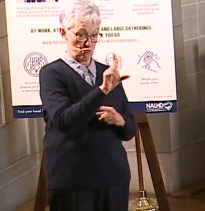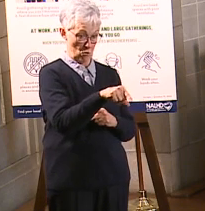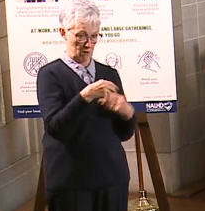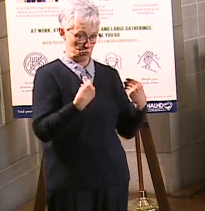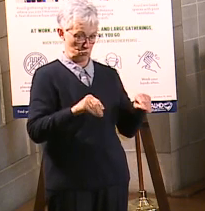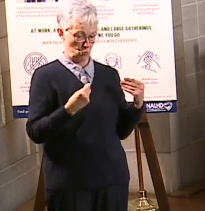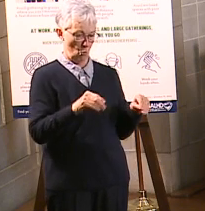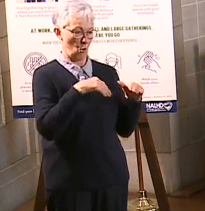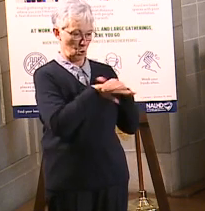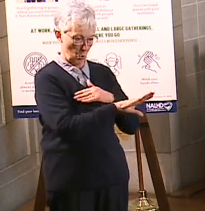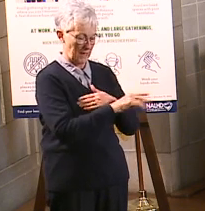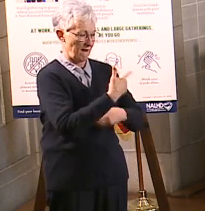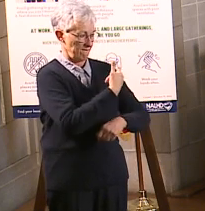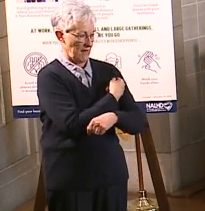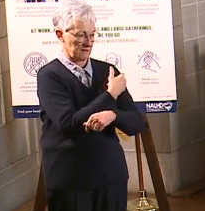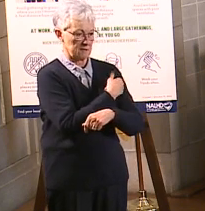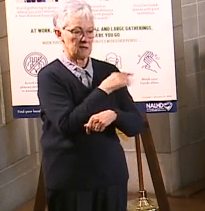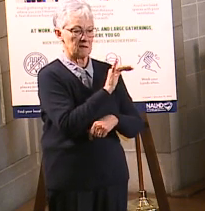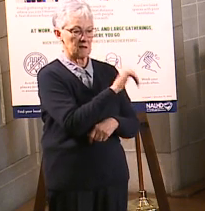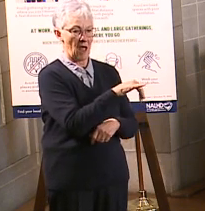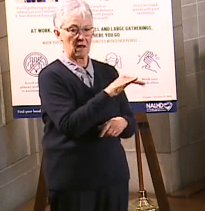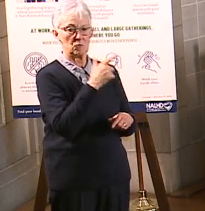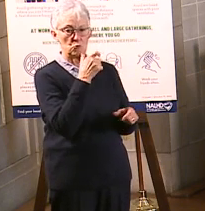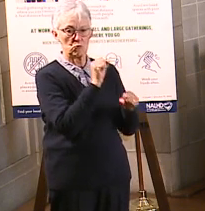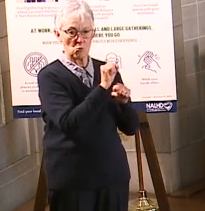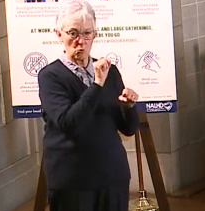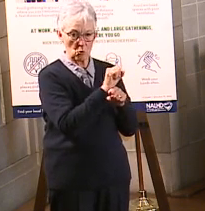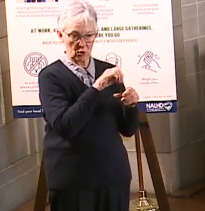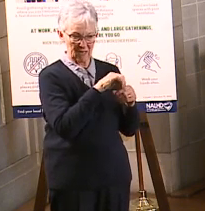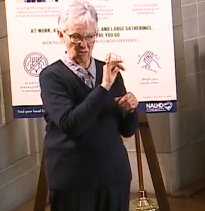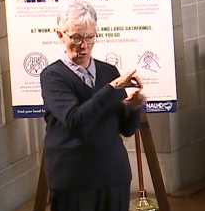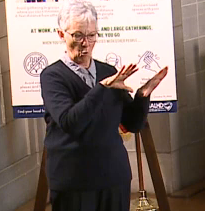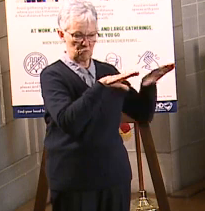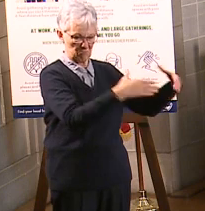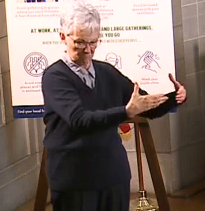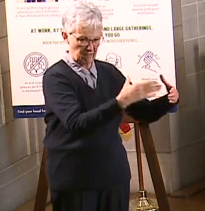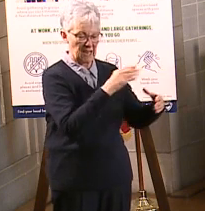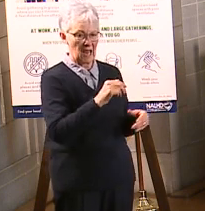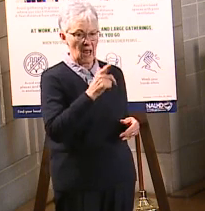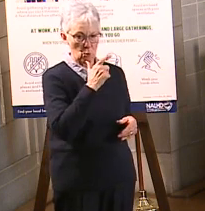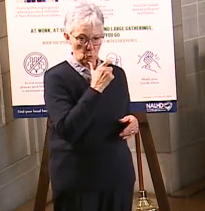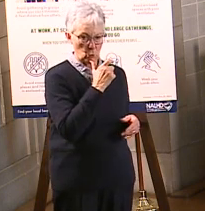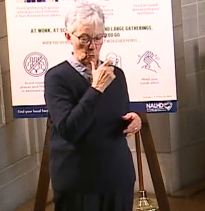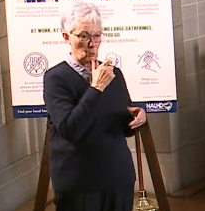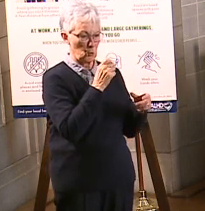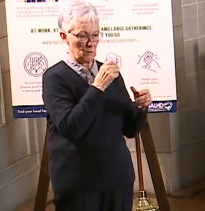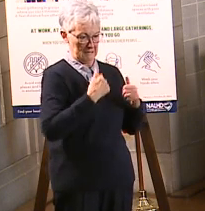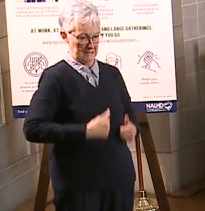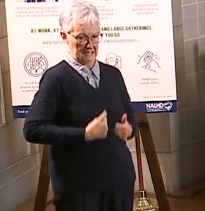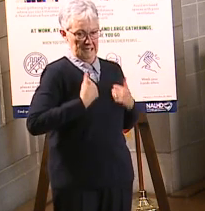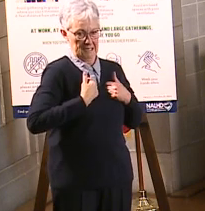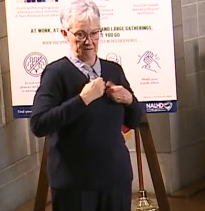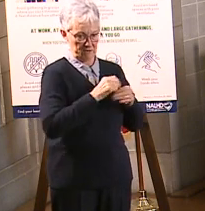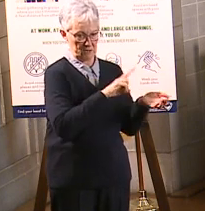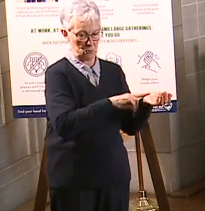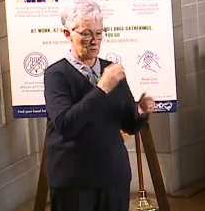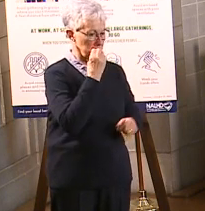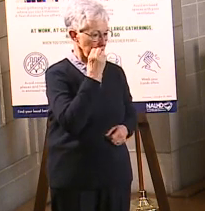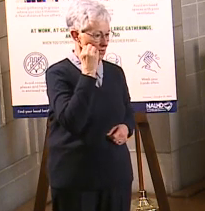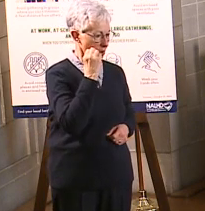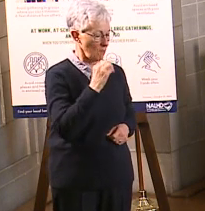and residents. The retail pharmacy program is different because that is going to be that vaccine at the